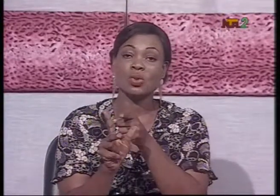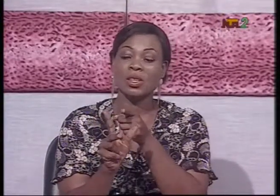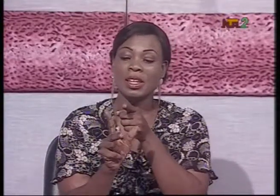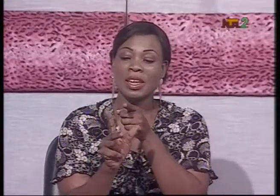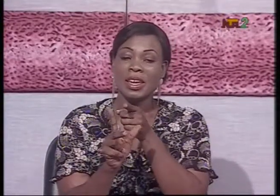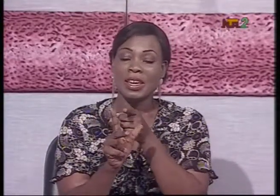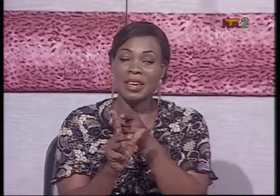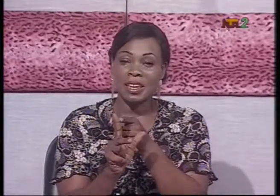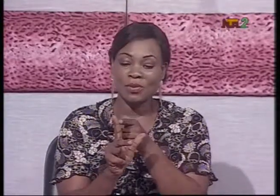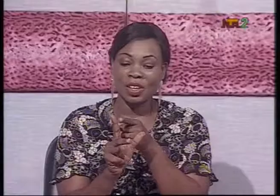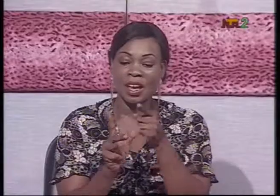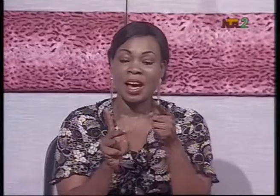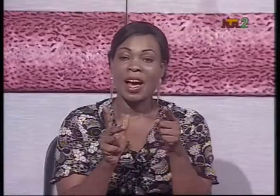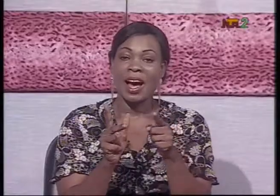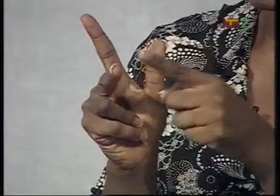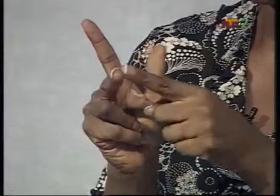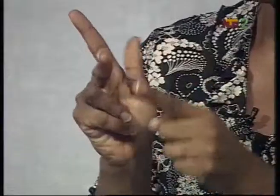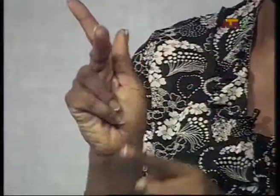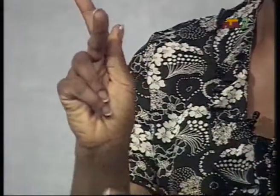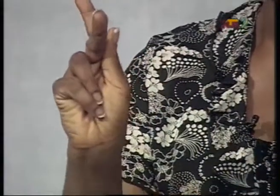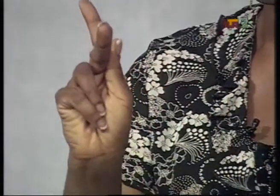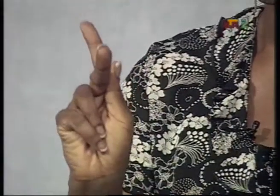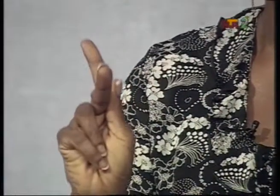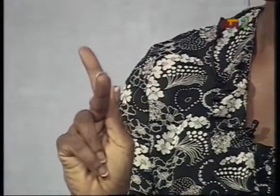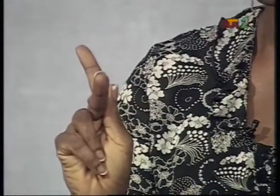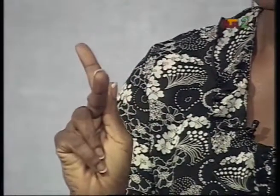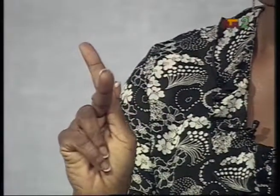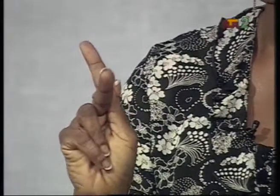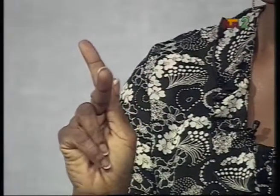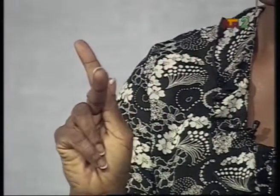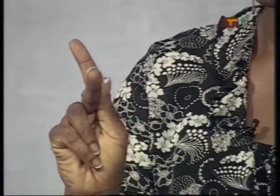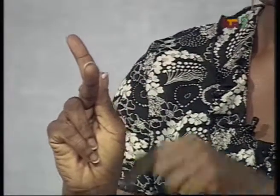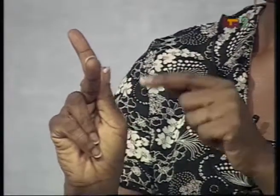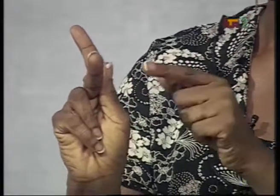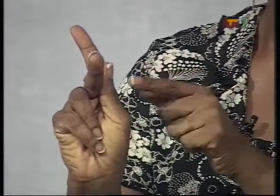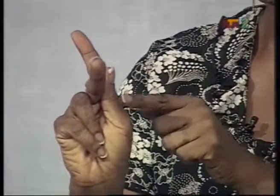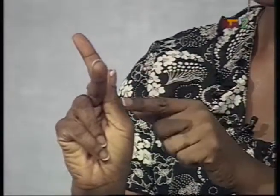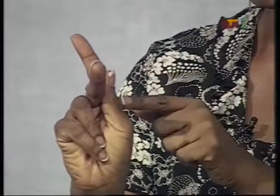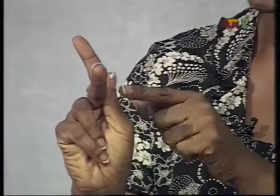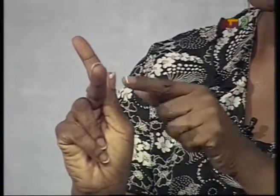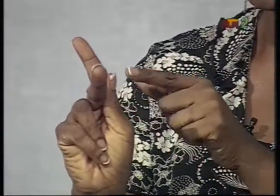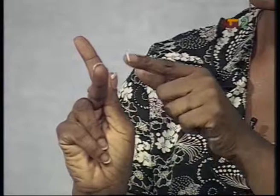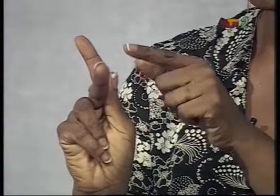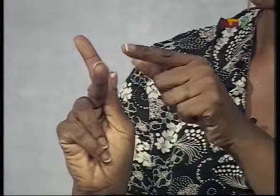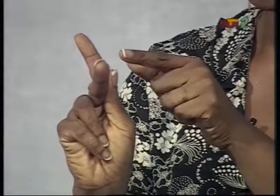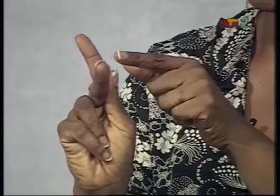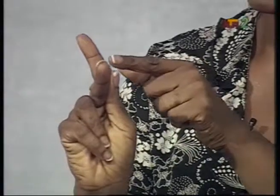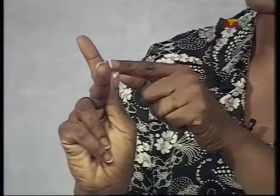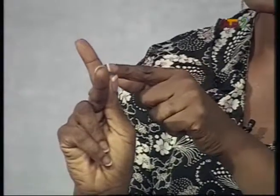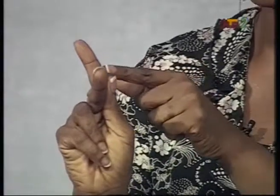the index finger and the middle finger this way. The thumb is in between the index